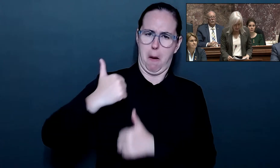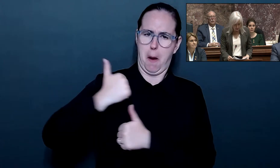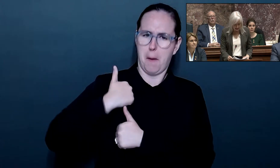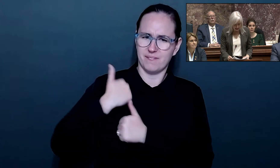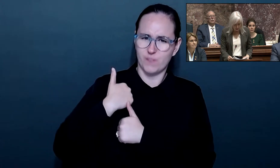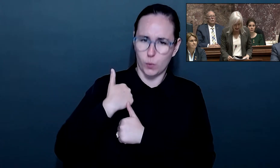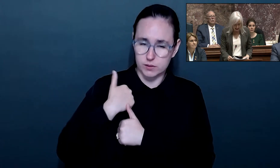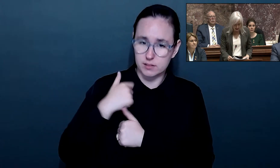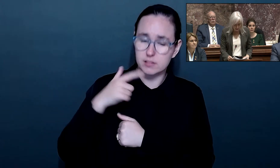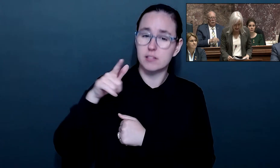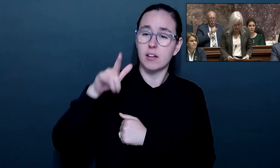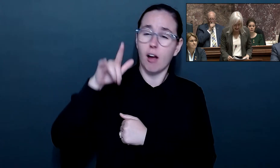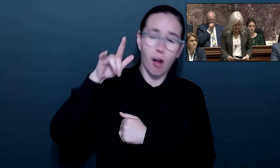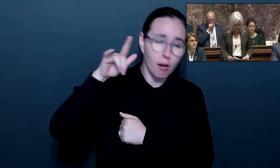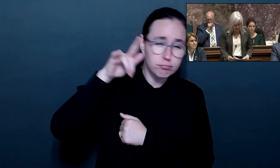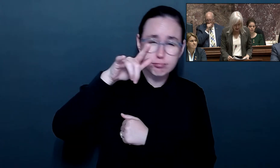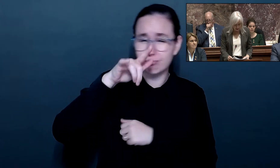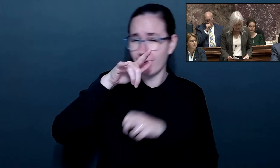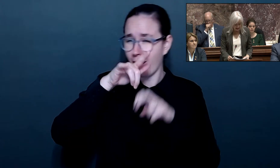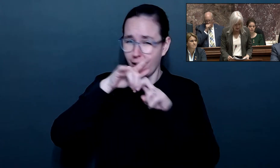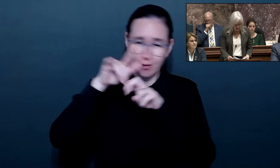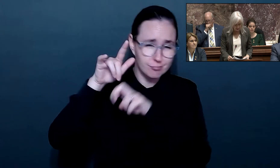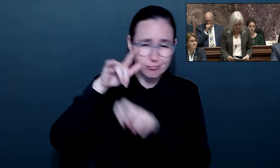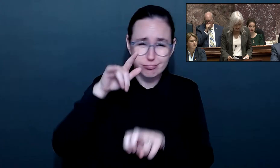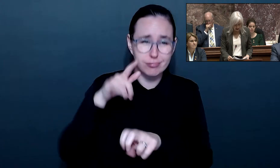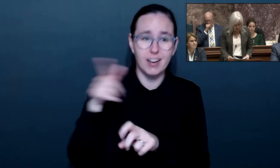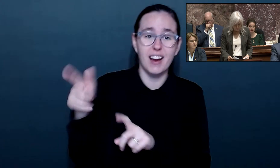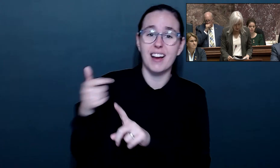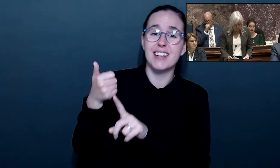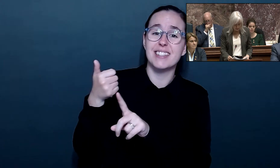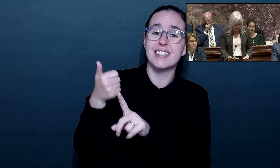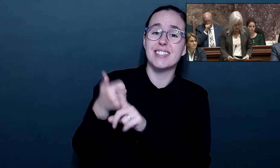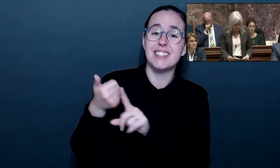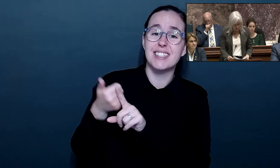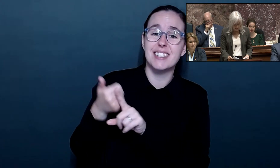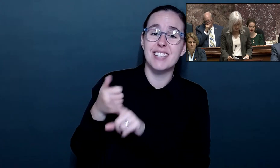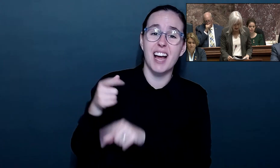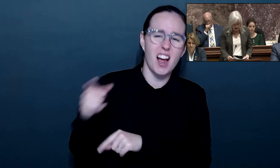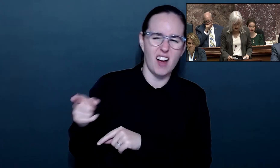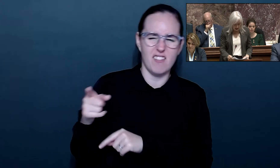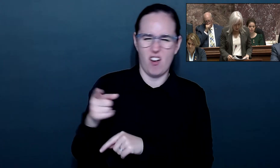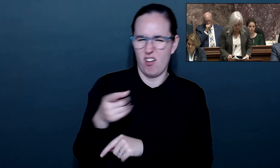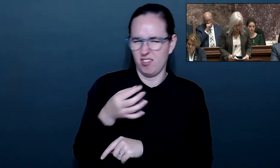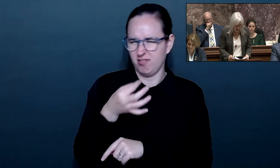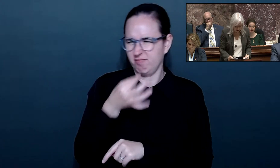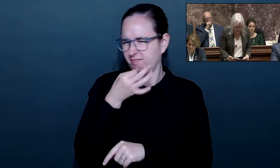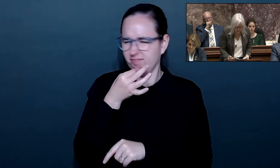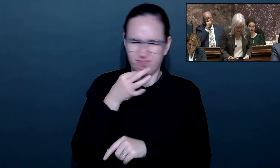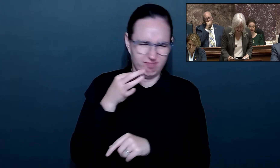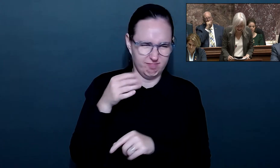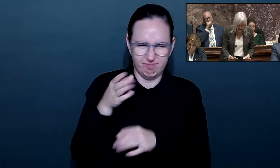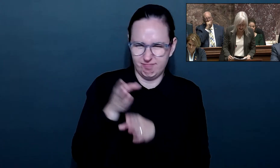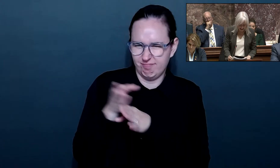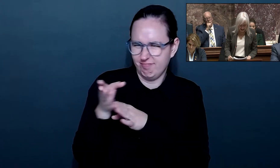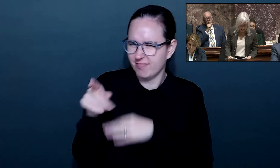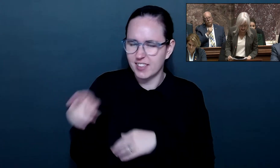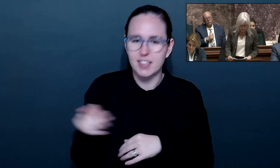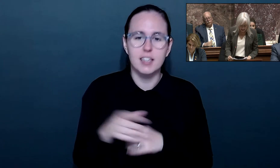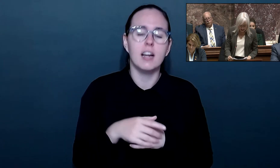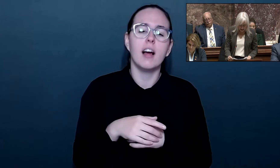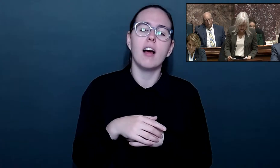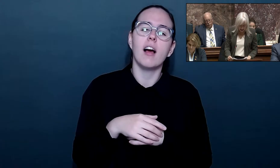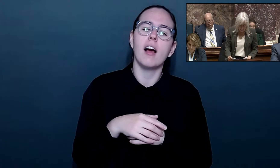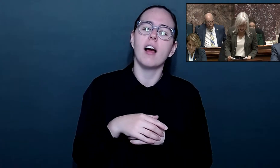helping people, including at-risk kids, as well as veterans, first responders who suffer from PTSD and